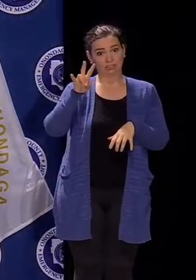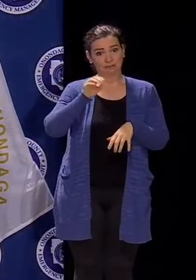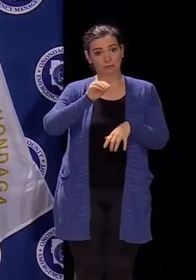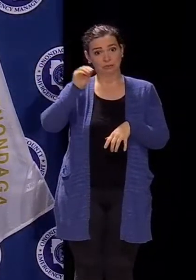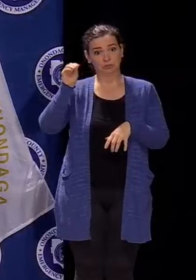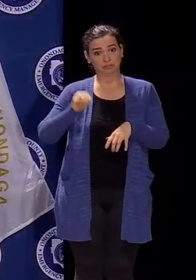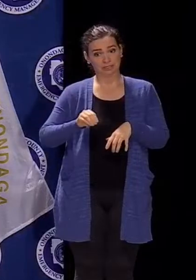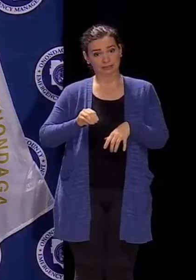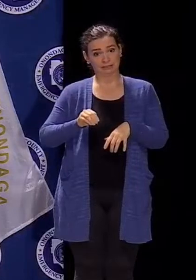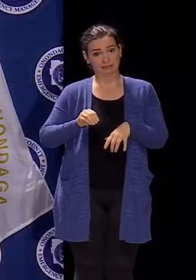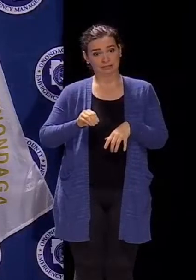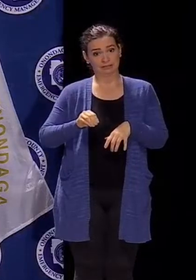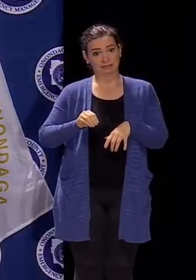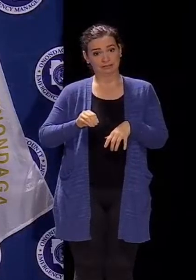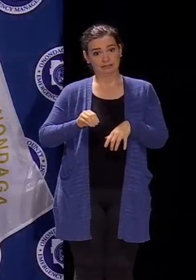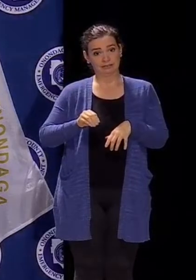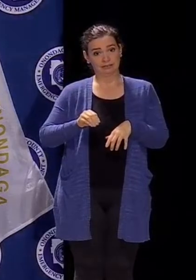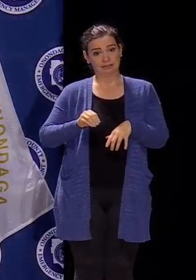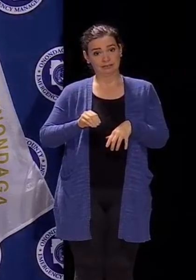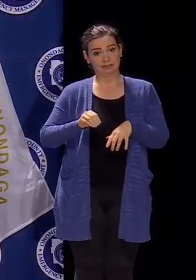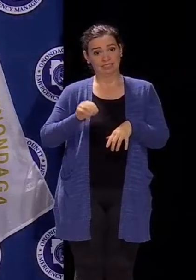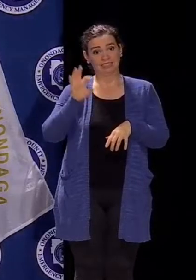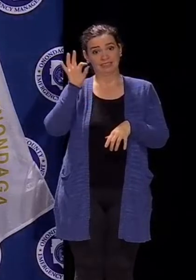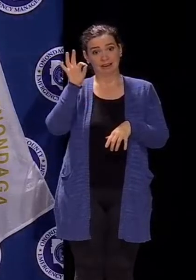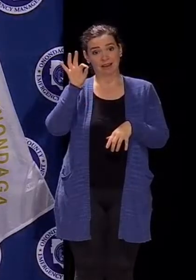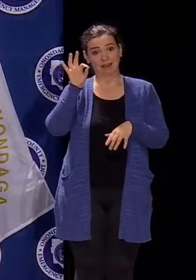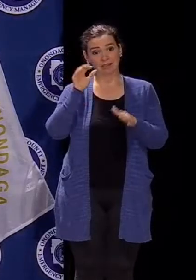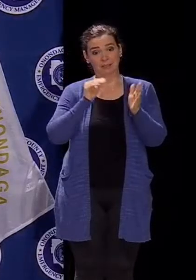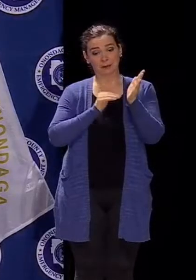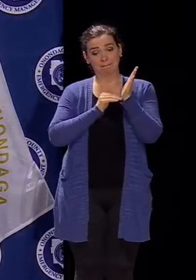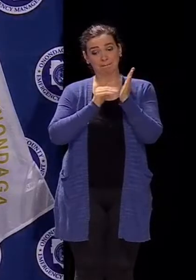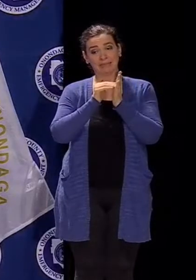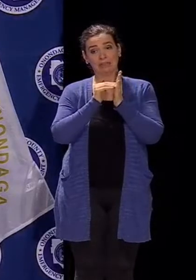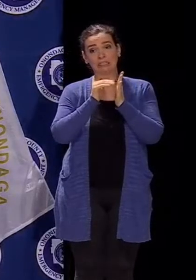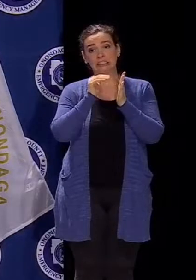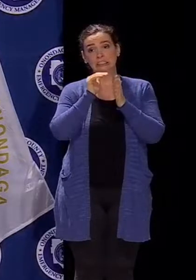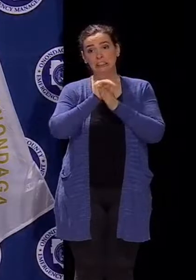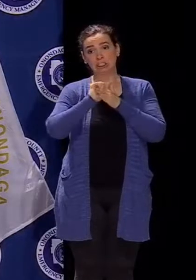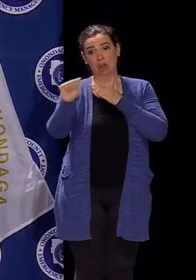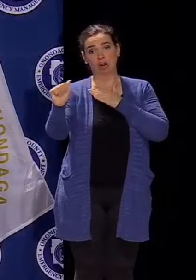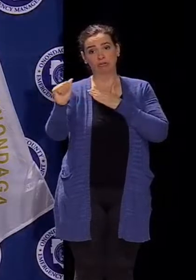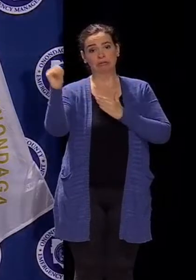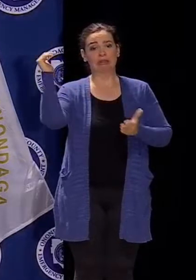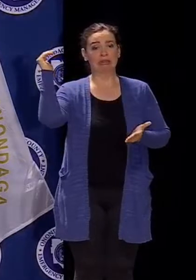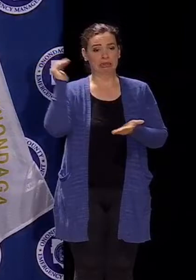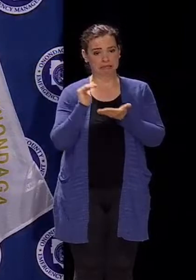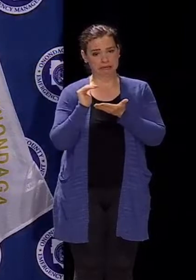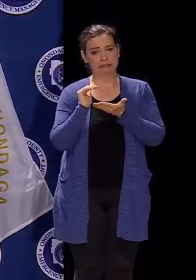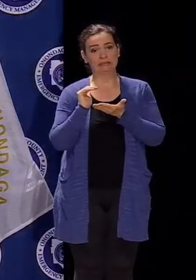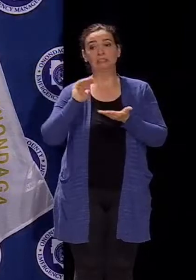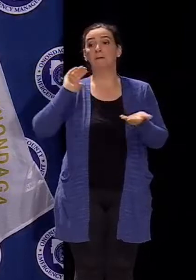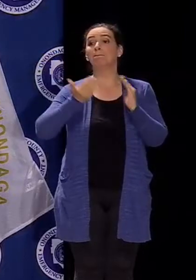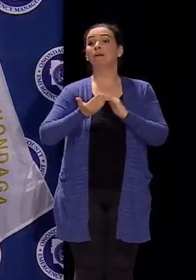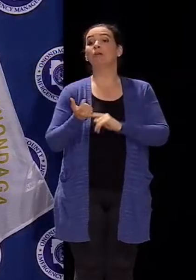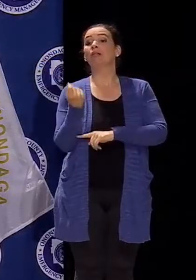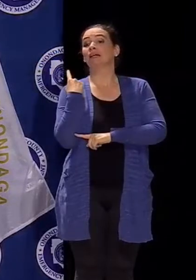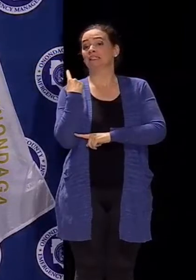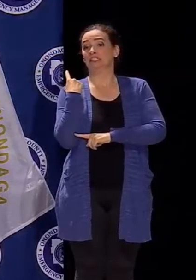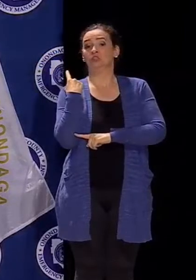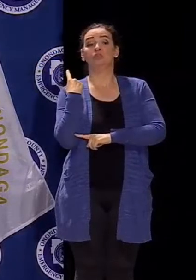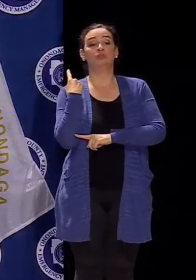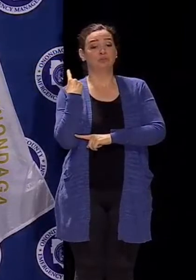payment. That's $9 million less than it was the same time last year. Our year-to-date sales tax numbers at the end of Q1